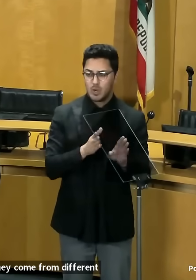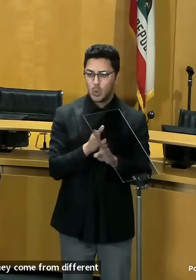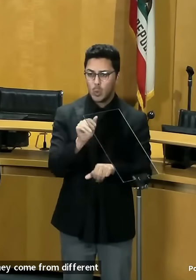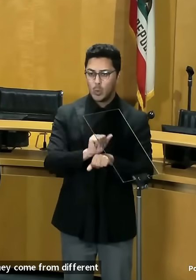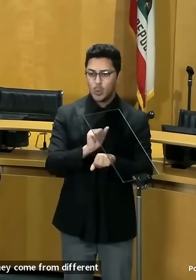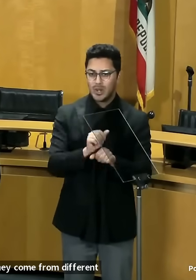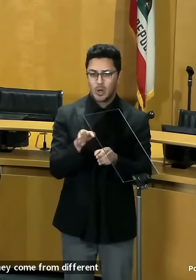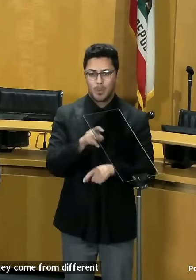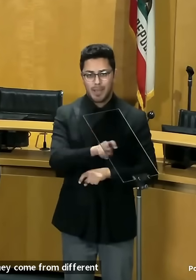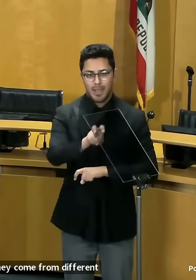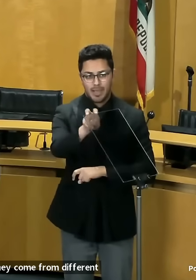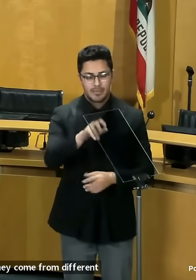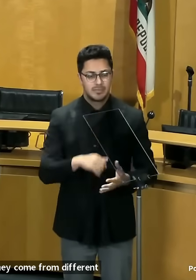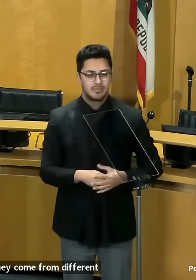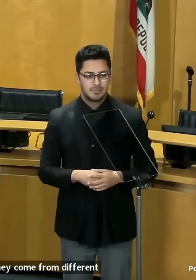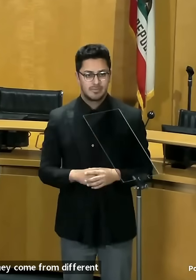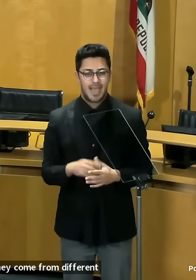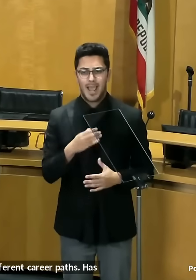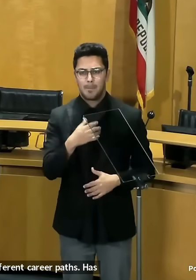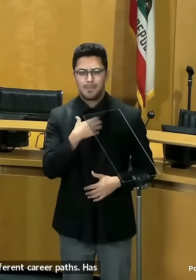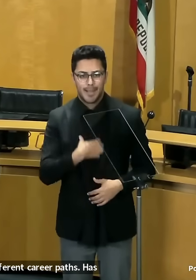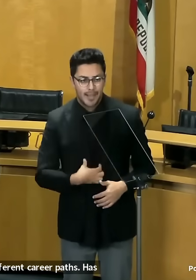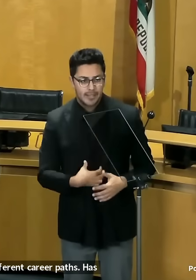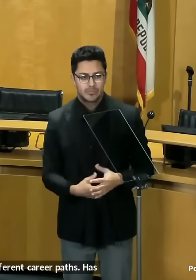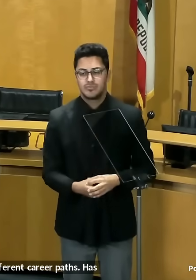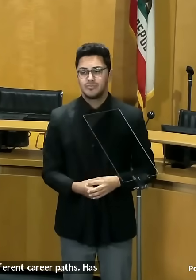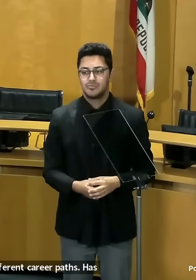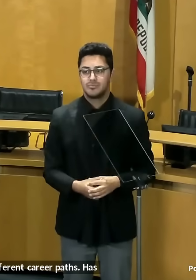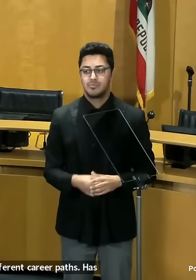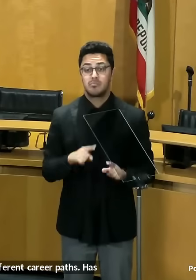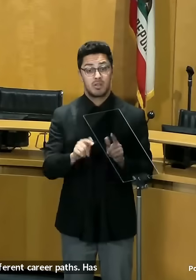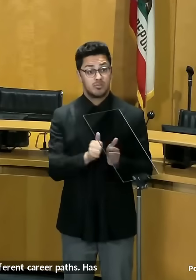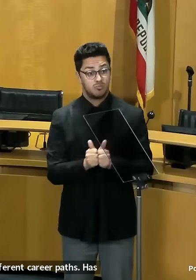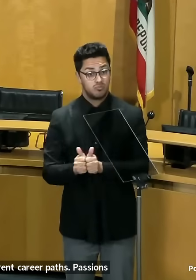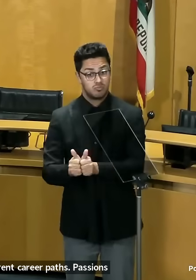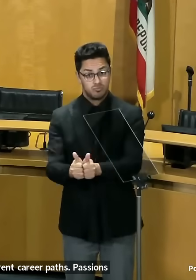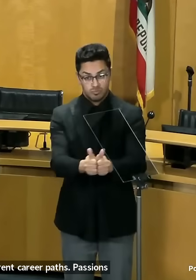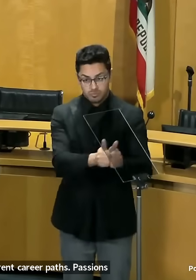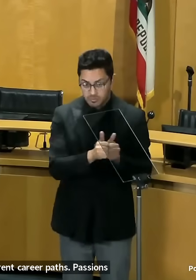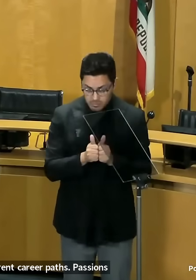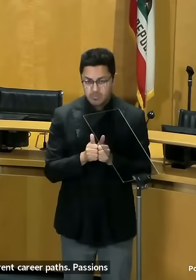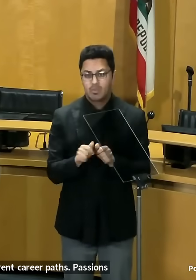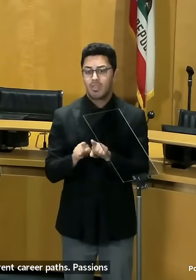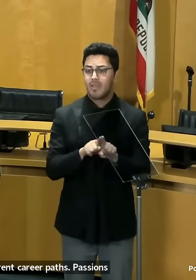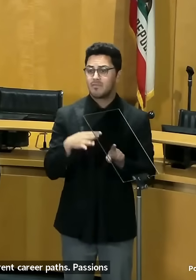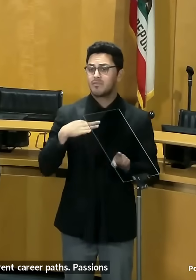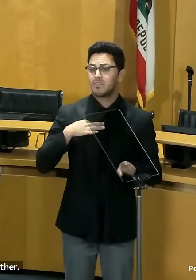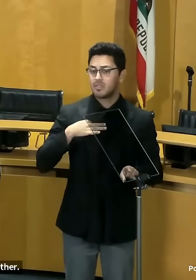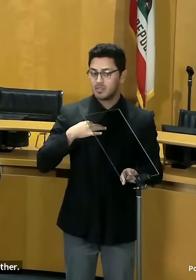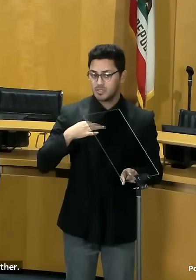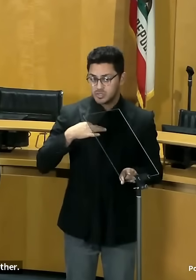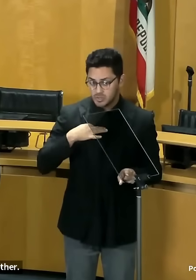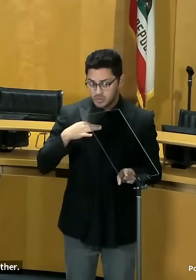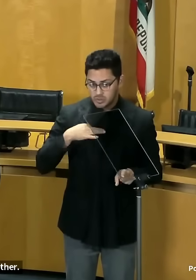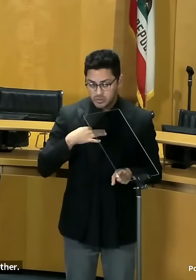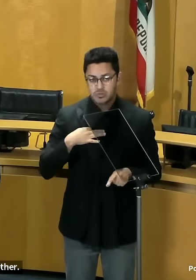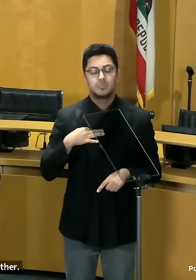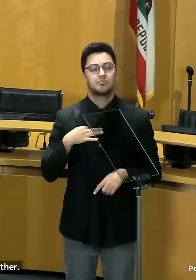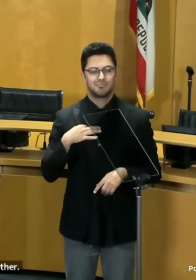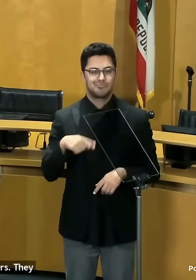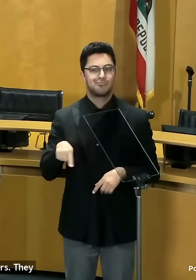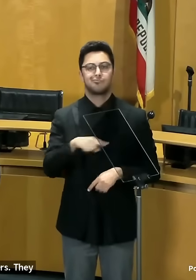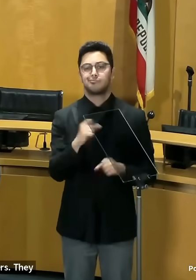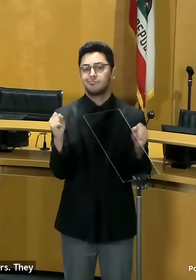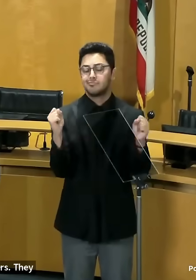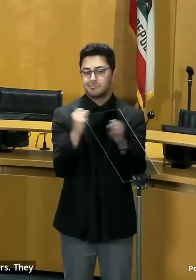career paths and passions, but together as volunteers, they all